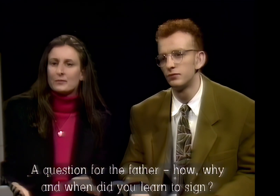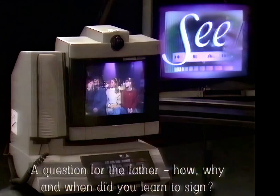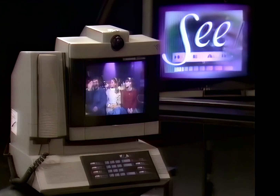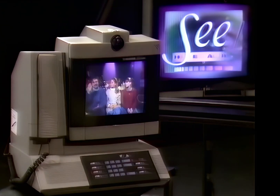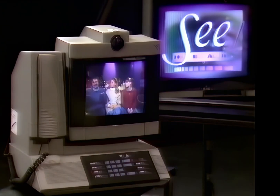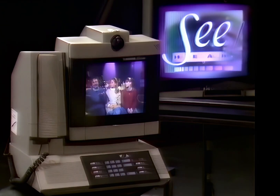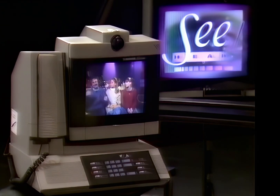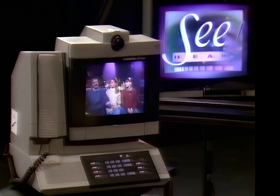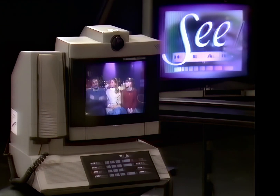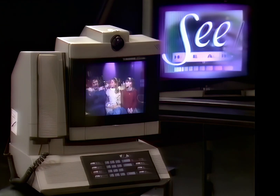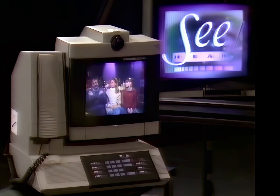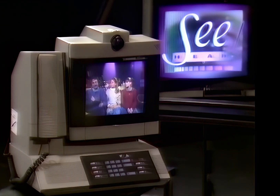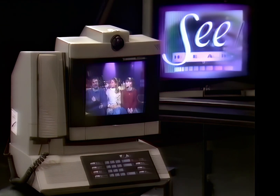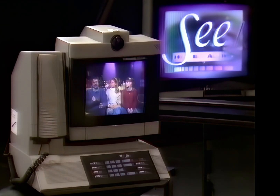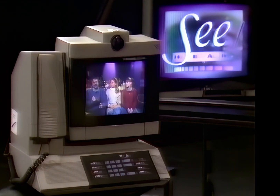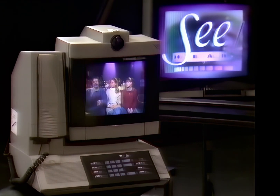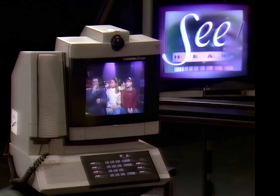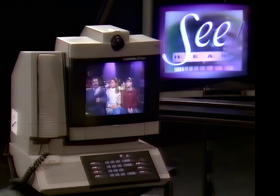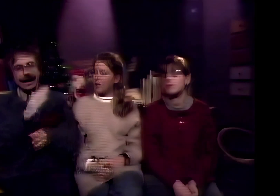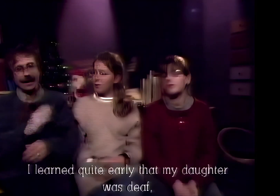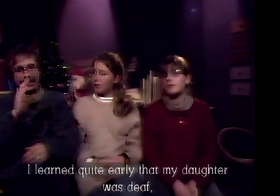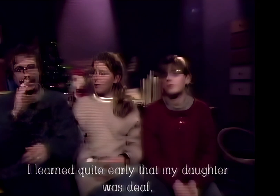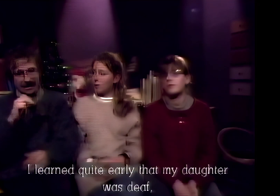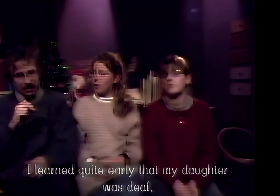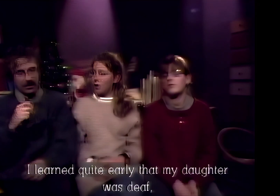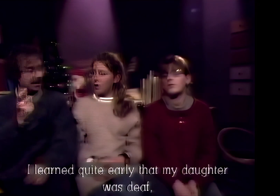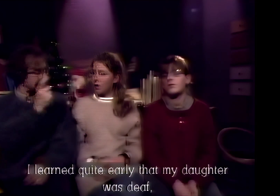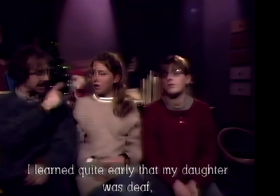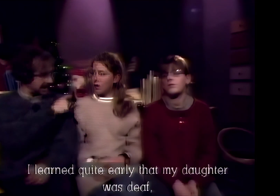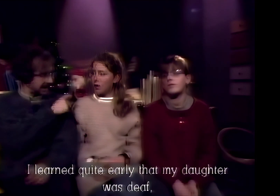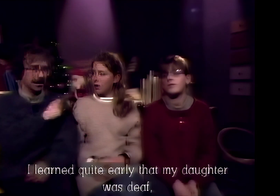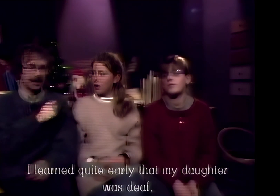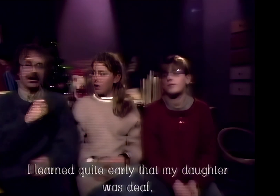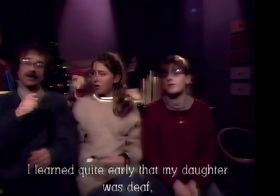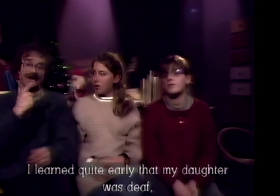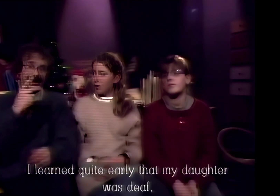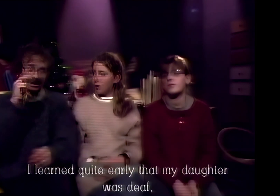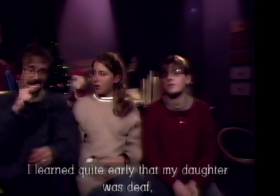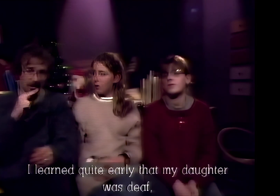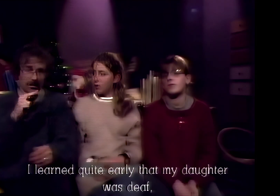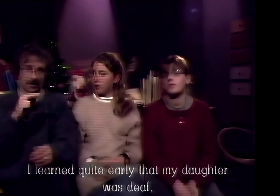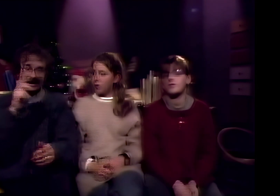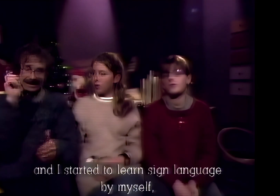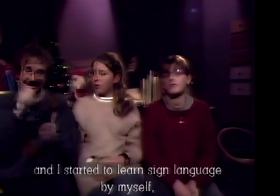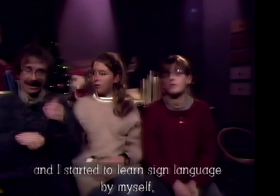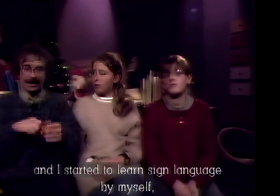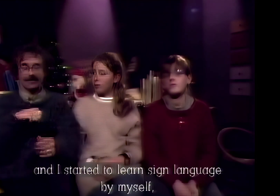sign? I learned quite early that my daughter was